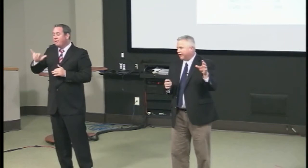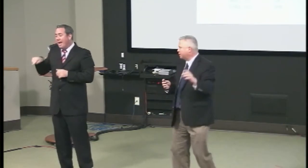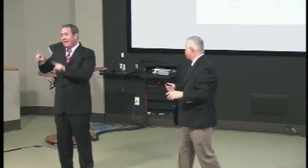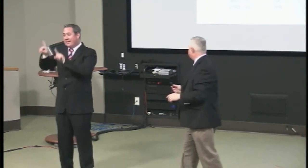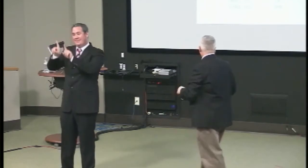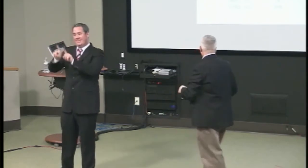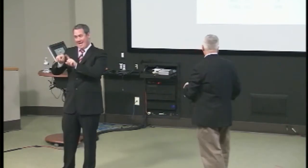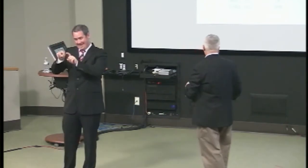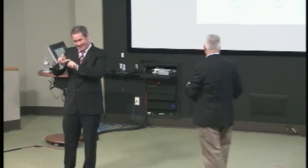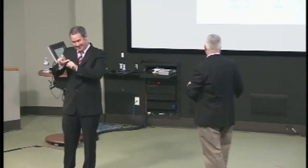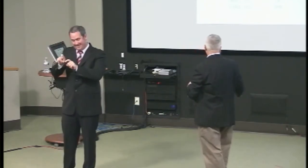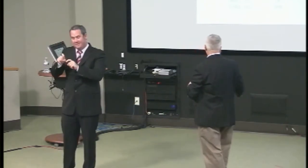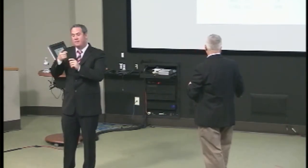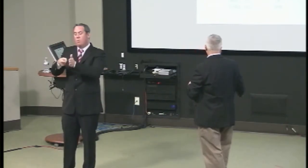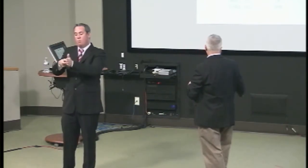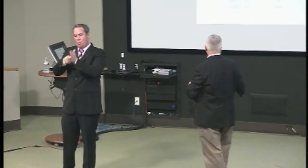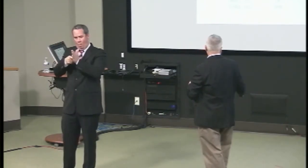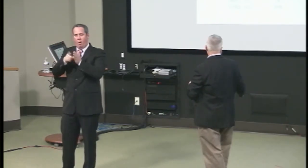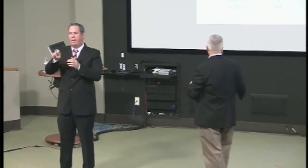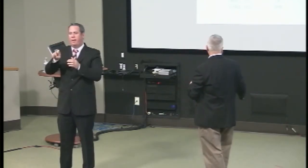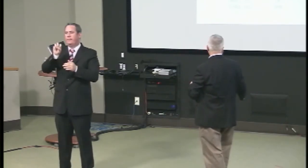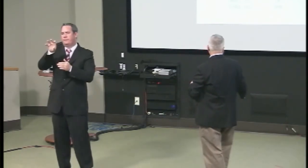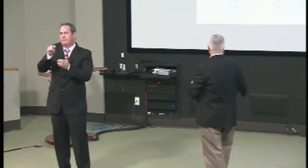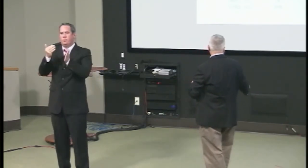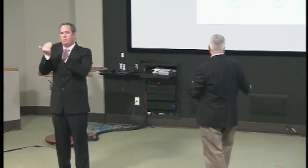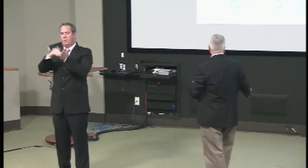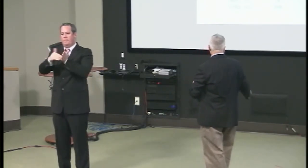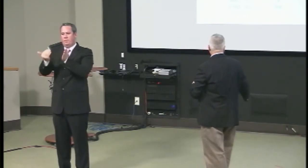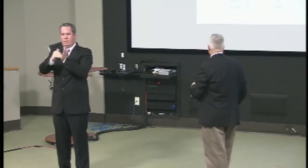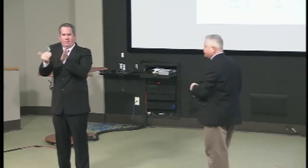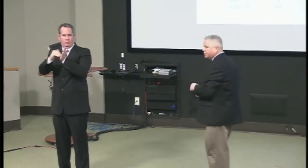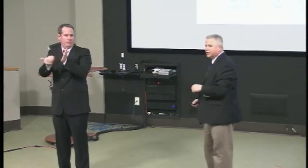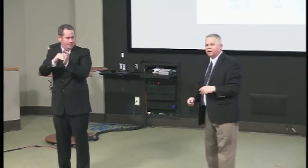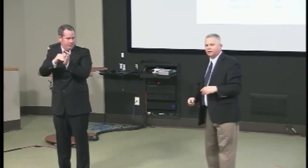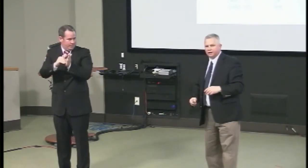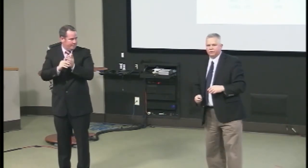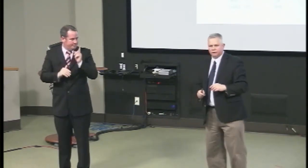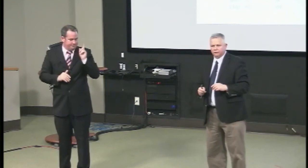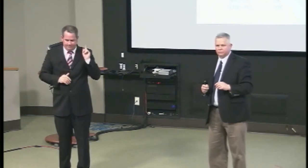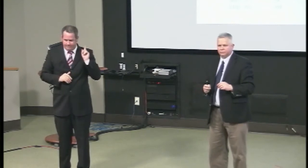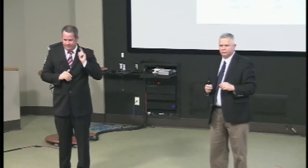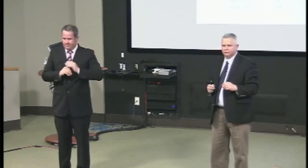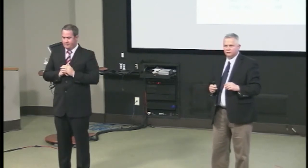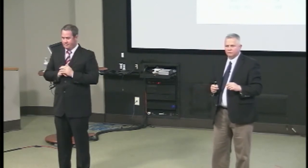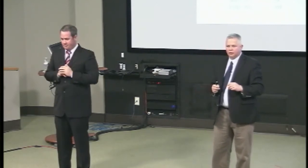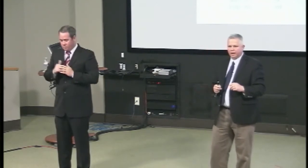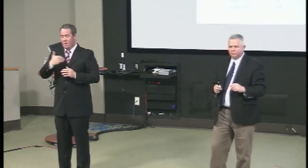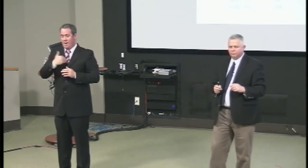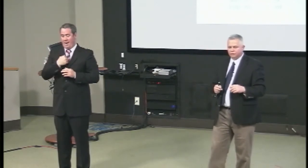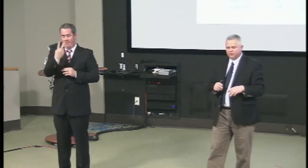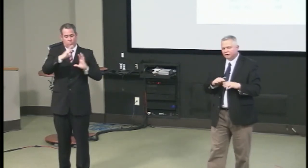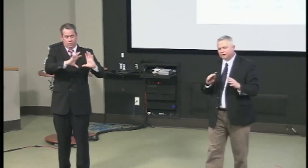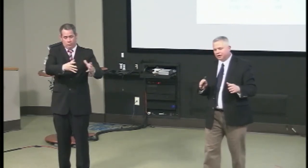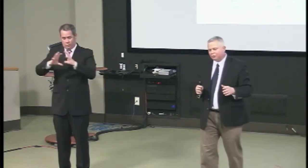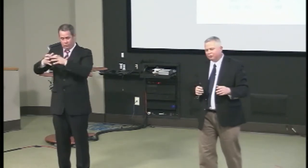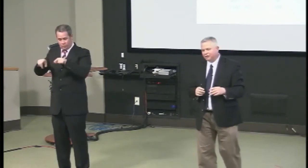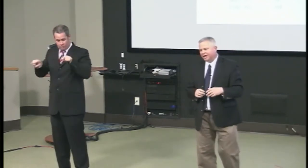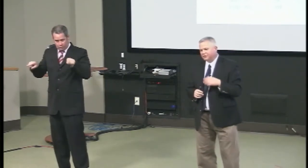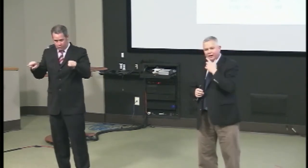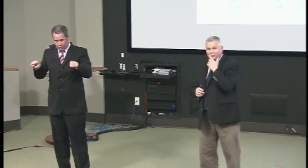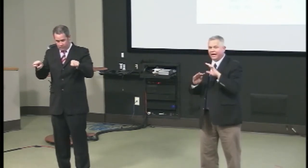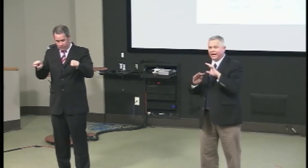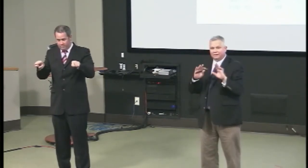typically developing adolescent readers and a group of severely RD readers. Okay? We were still using